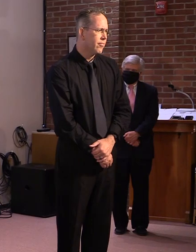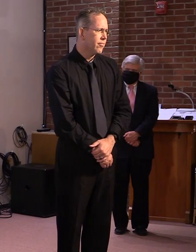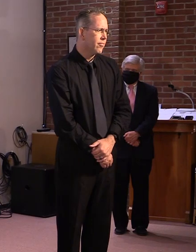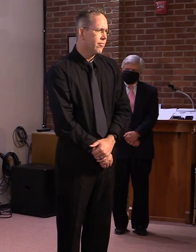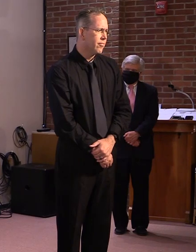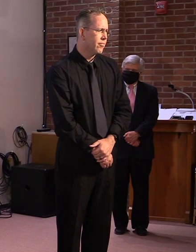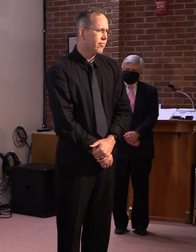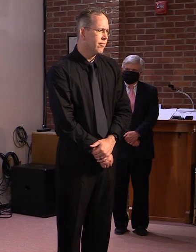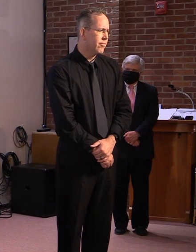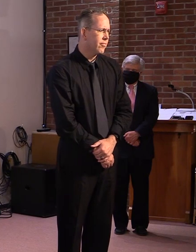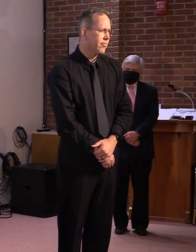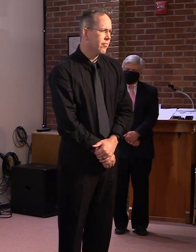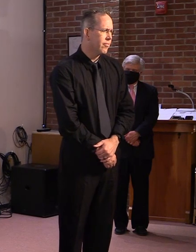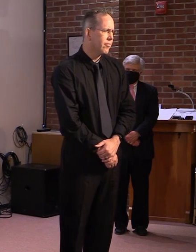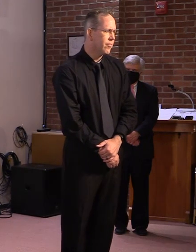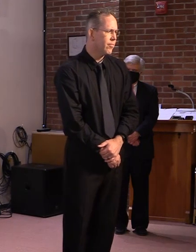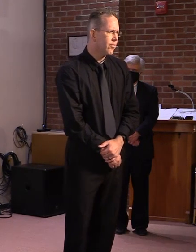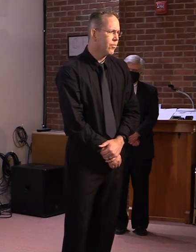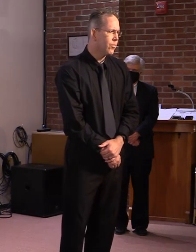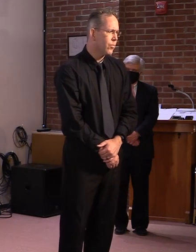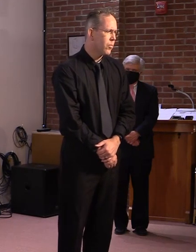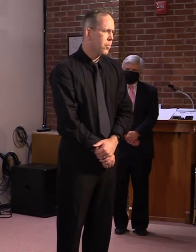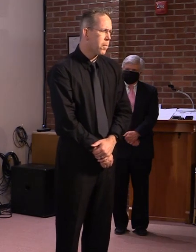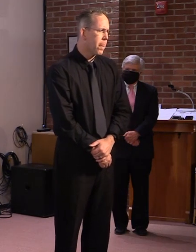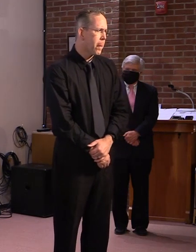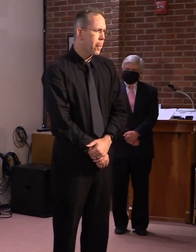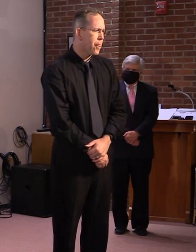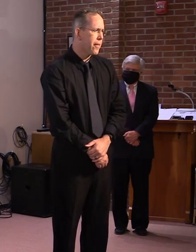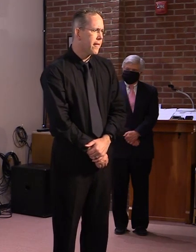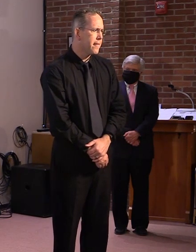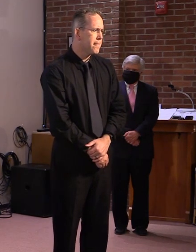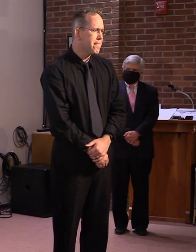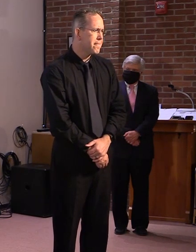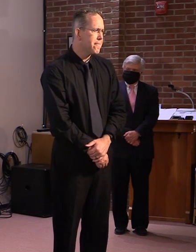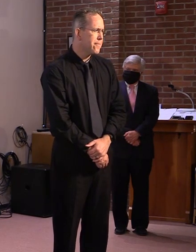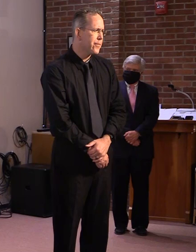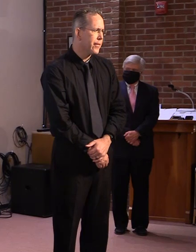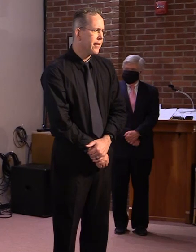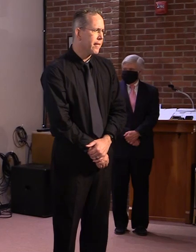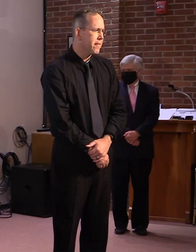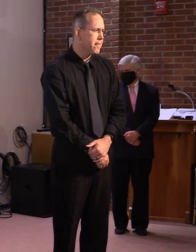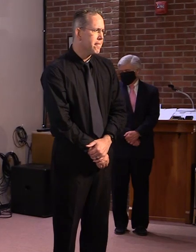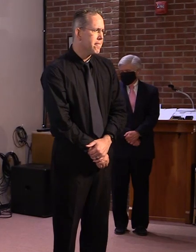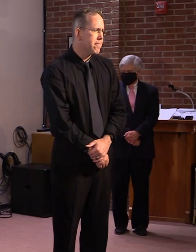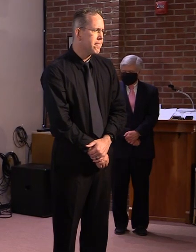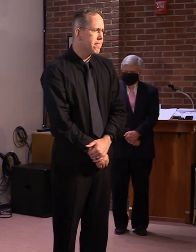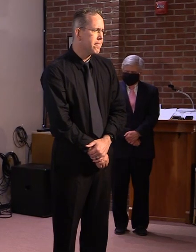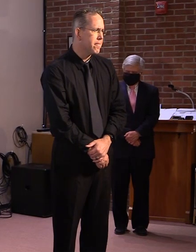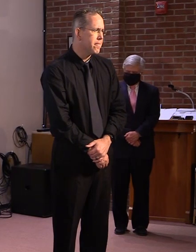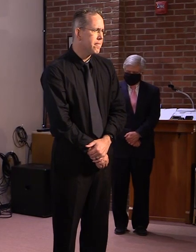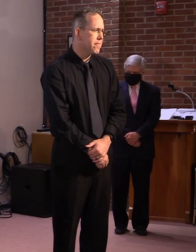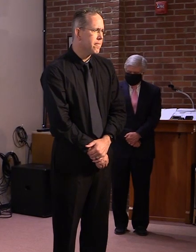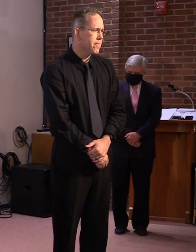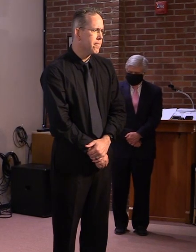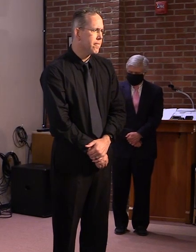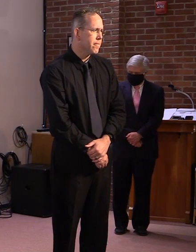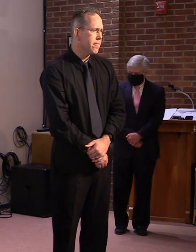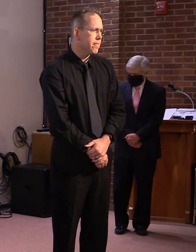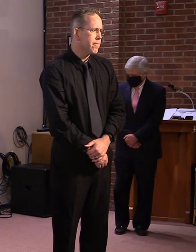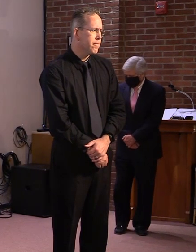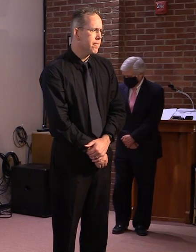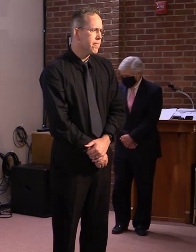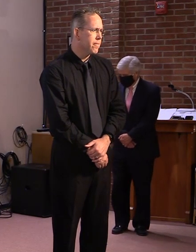you know, the invasion aspect, the privacy concerns they had, a larger